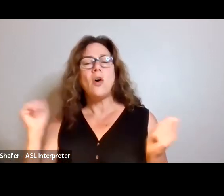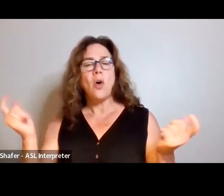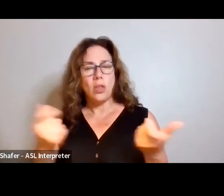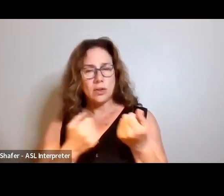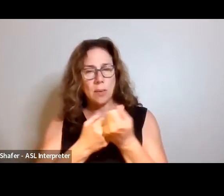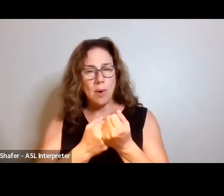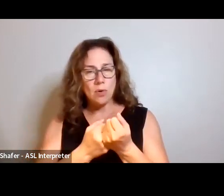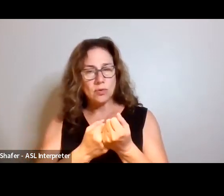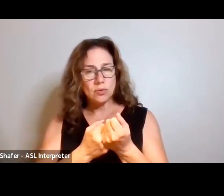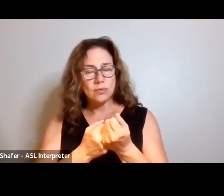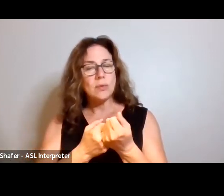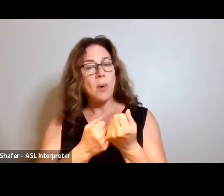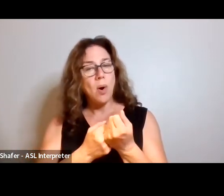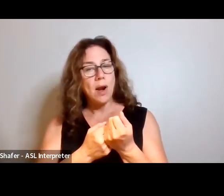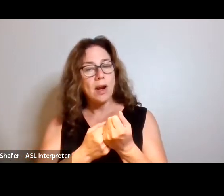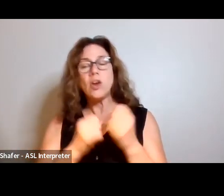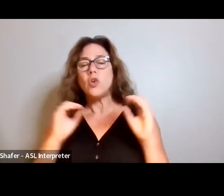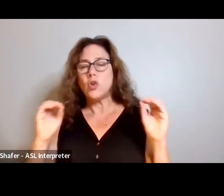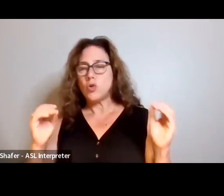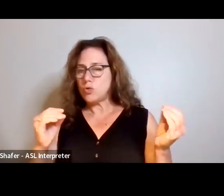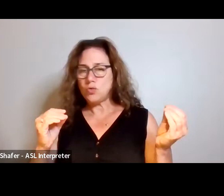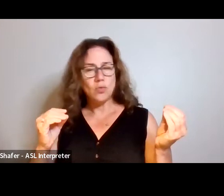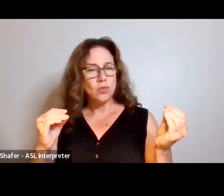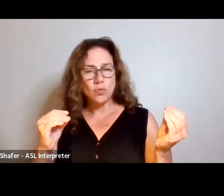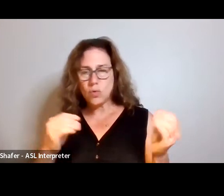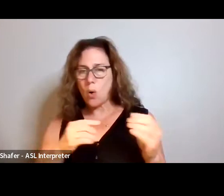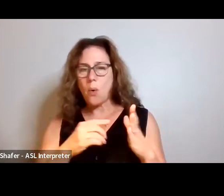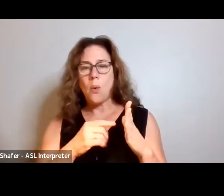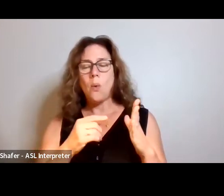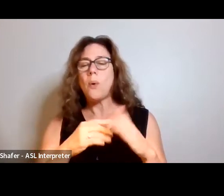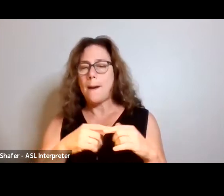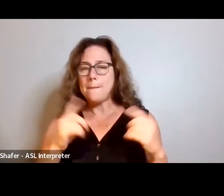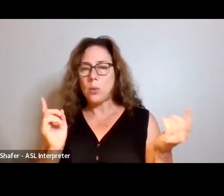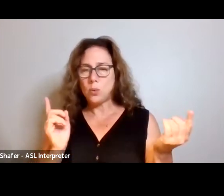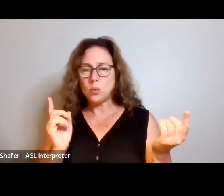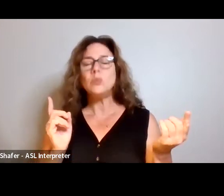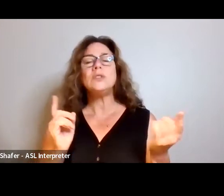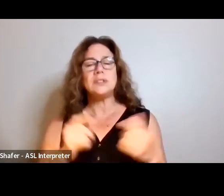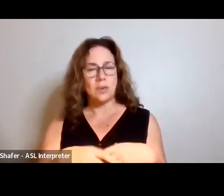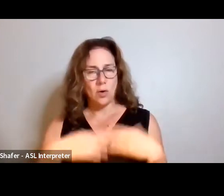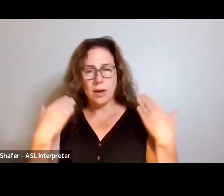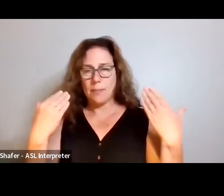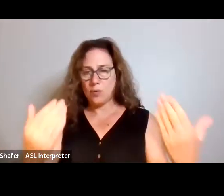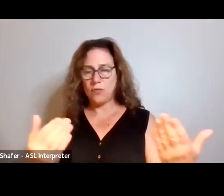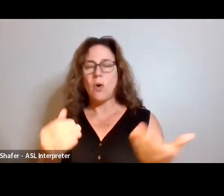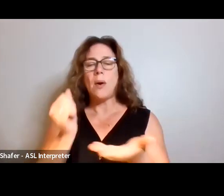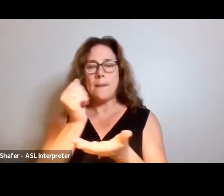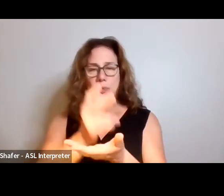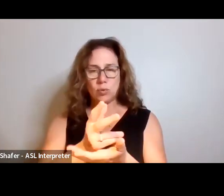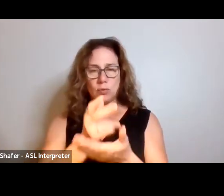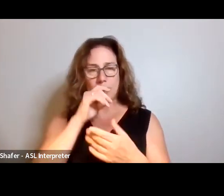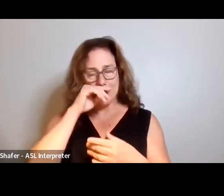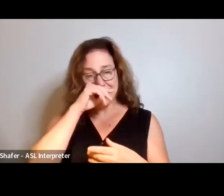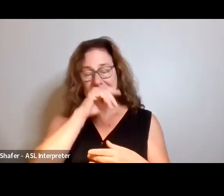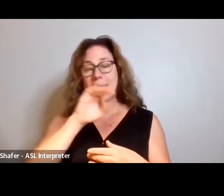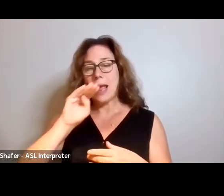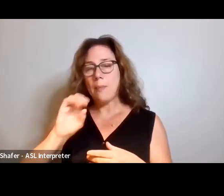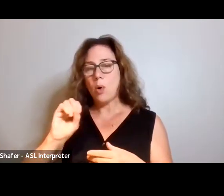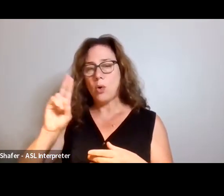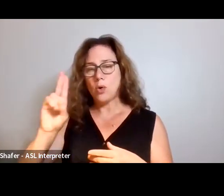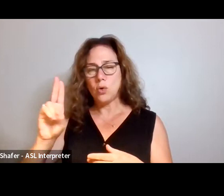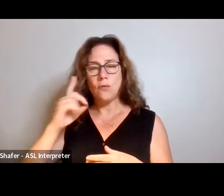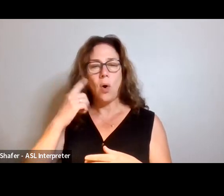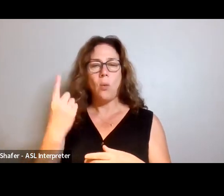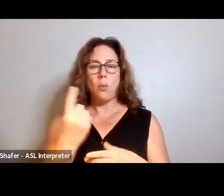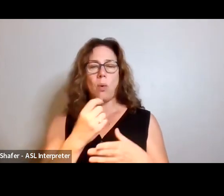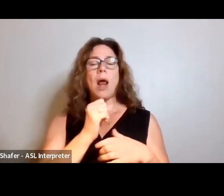Any opposed? Hearing none. Motion carried 5-0. Now, next. Next item is an MOU for one of our employees. Usually employees